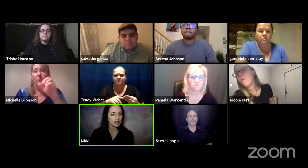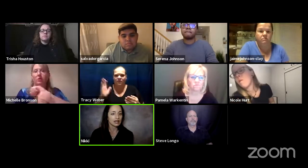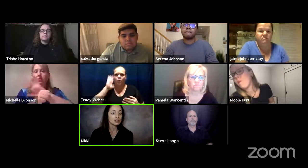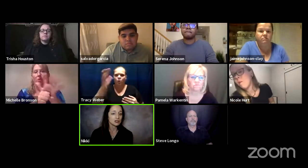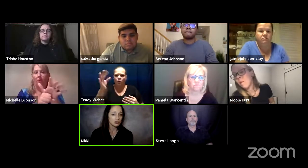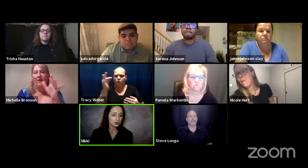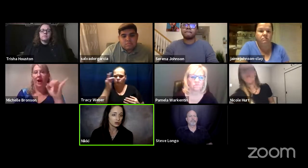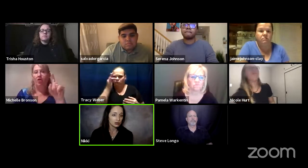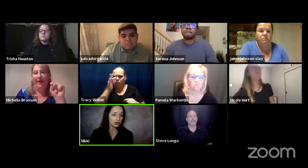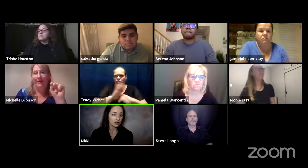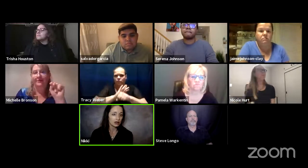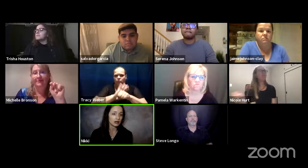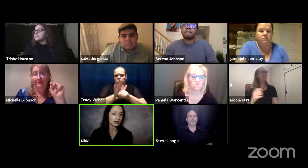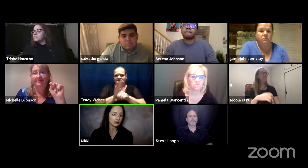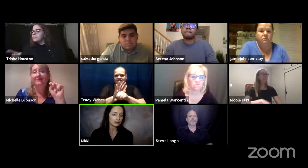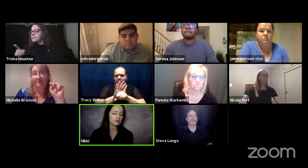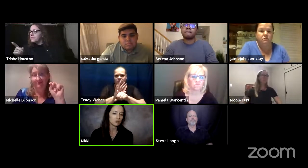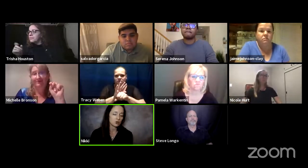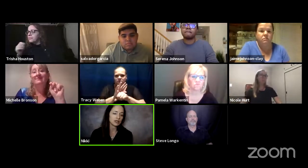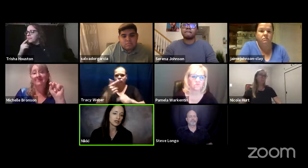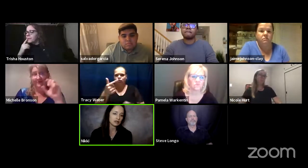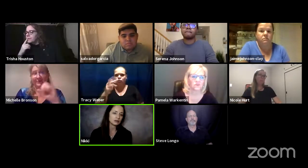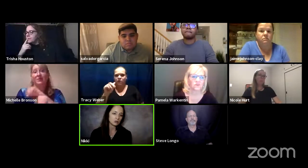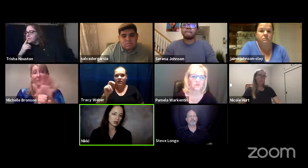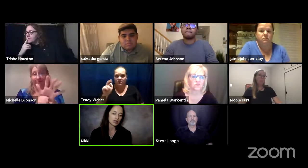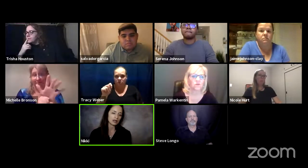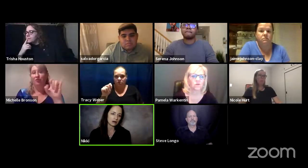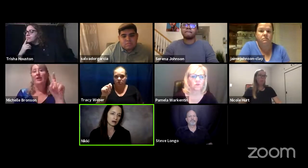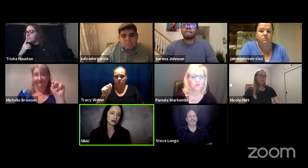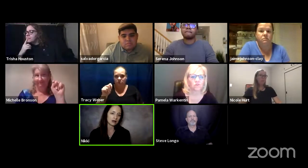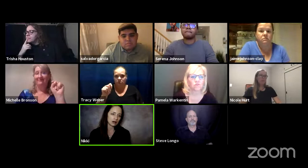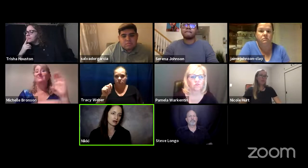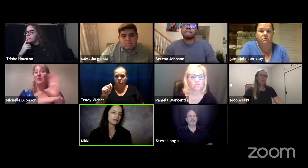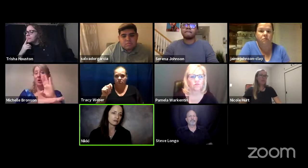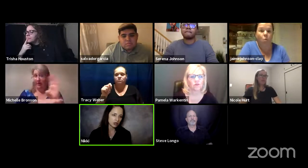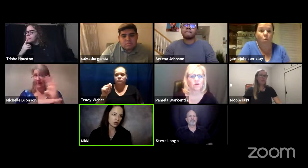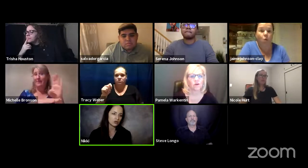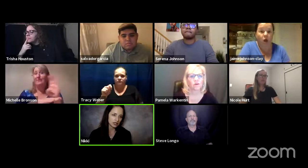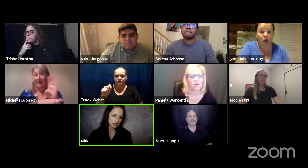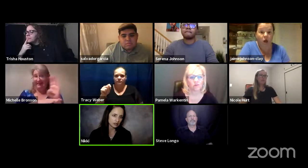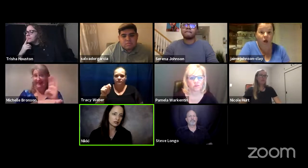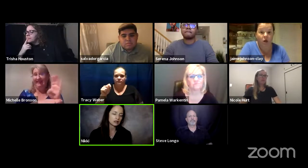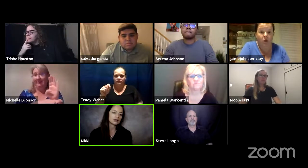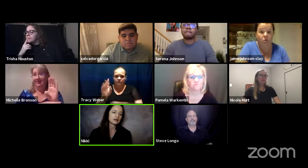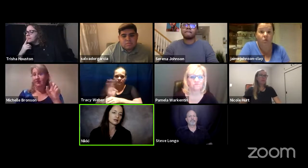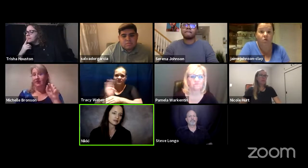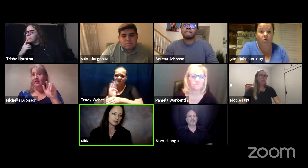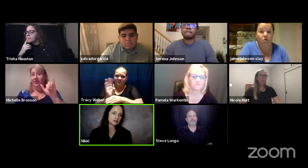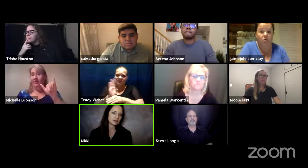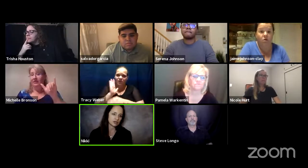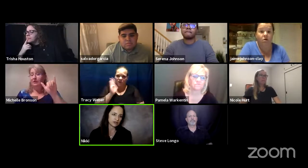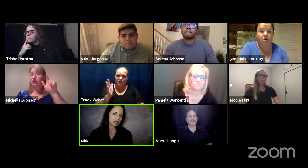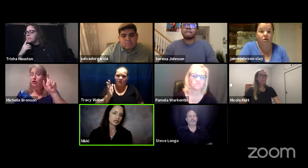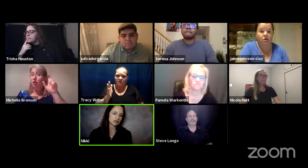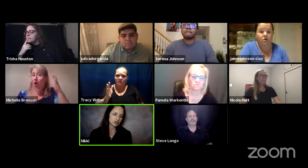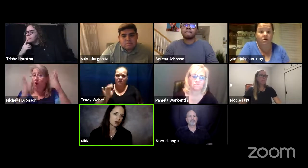And soon we'll be working on COVID certification.